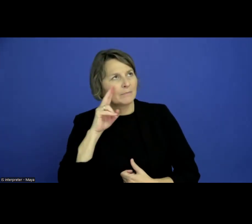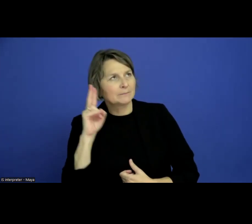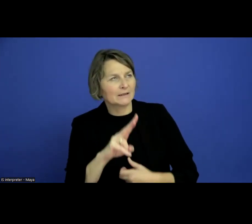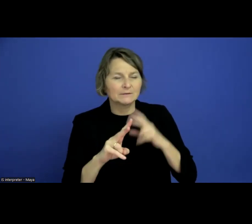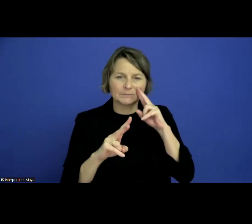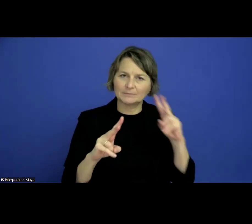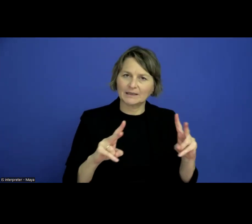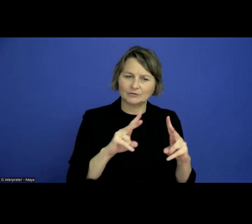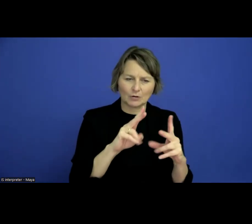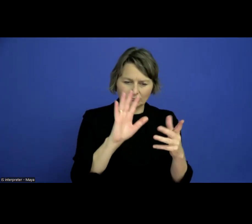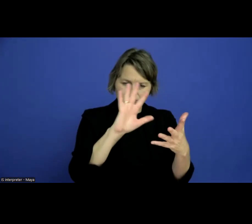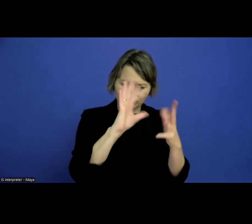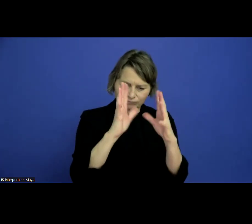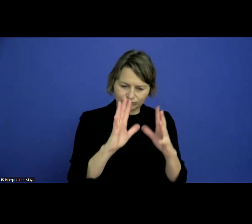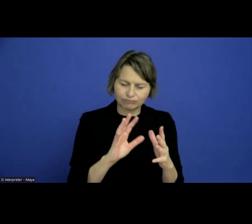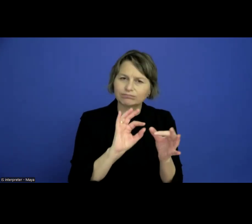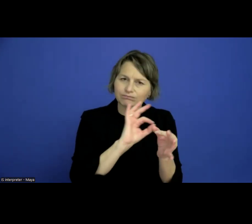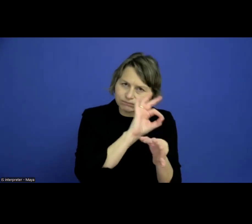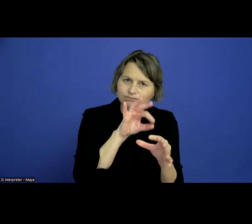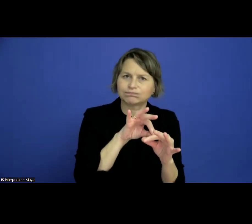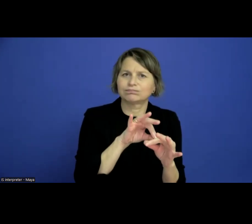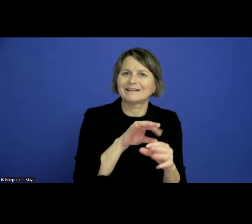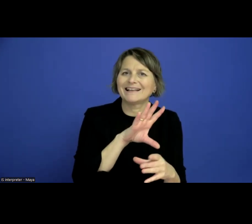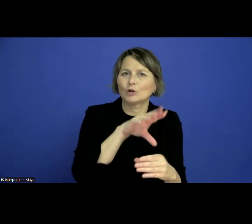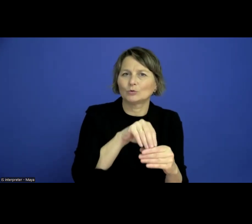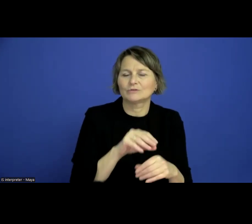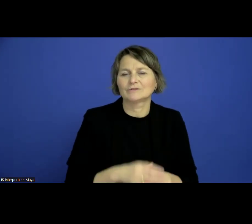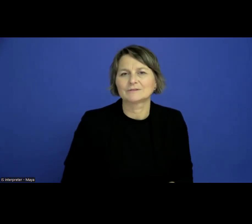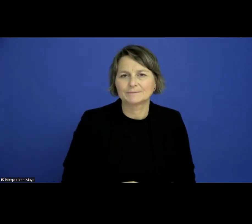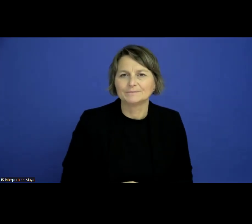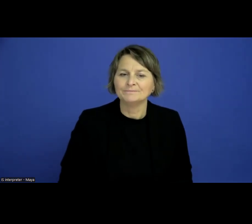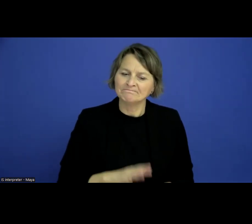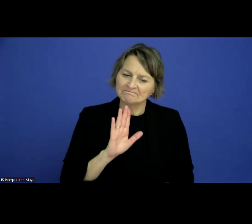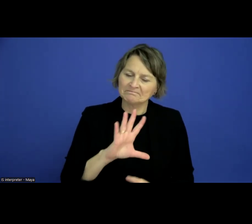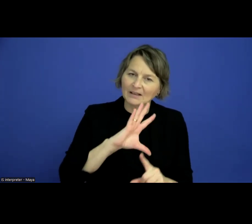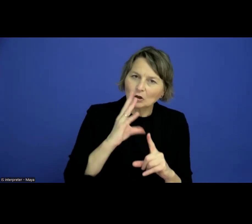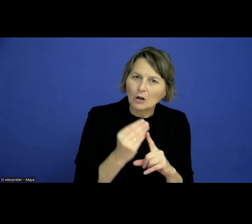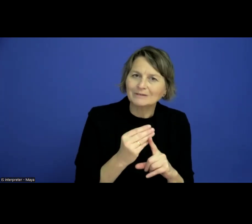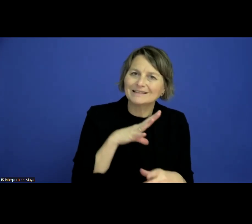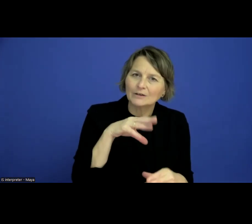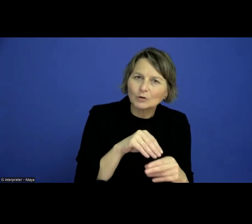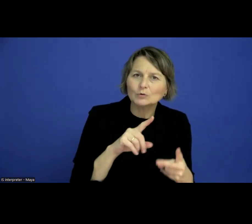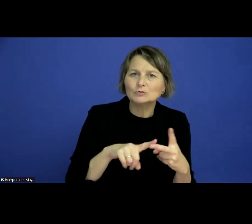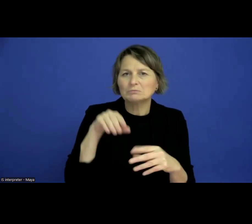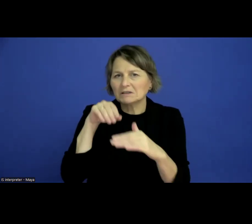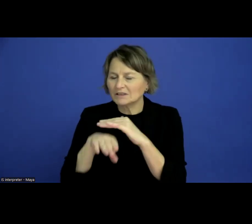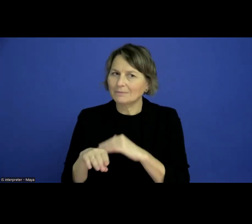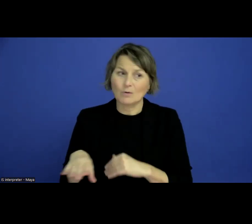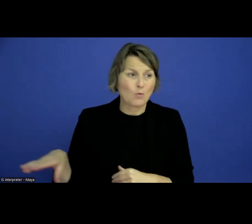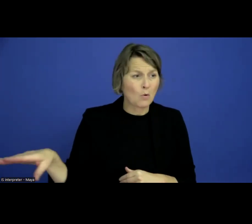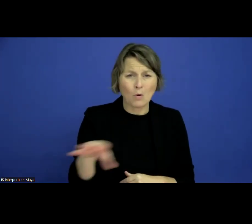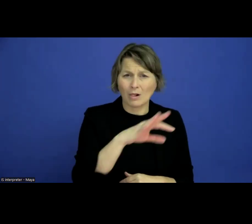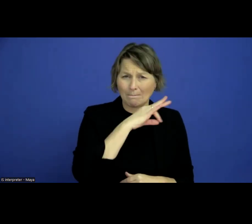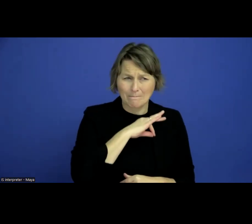inclusion. And this culture of inclusion and accessibility really benefits everyone. And it's not